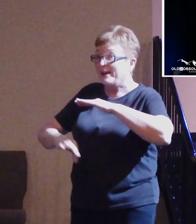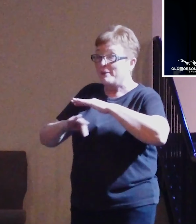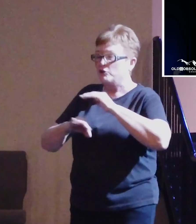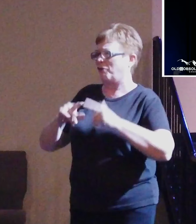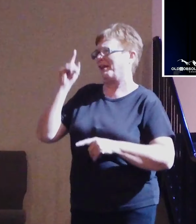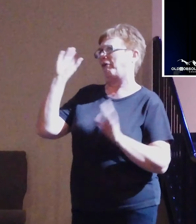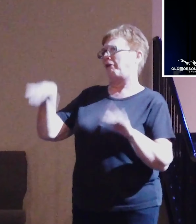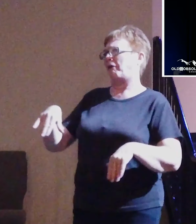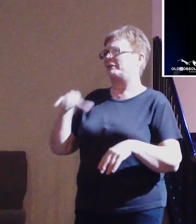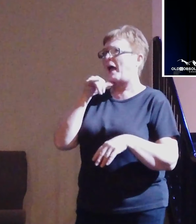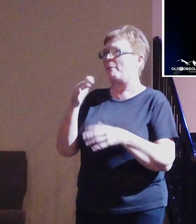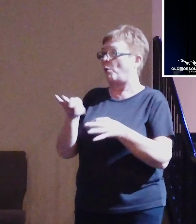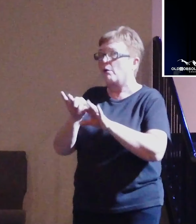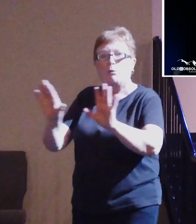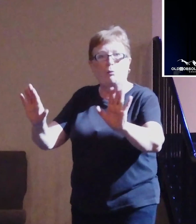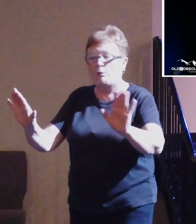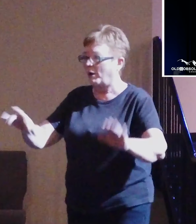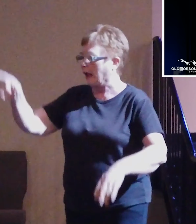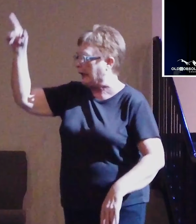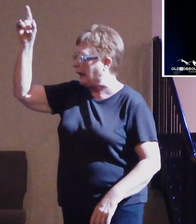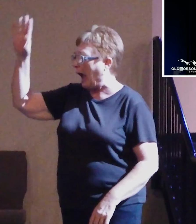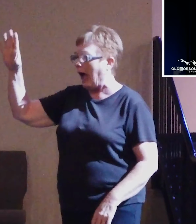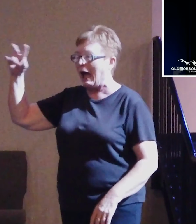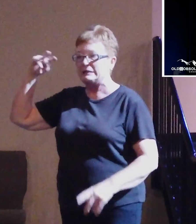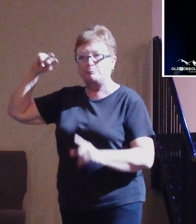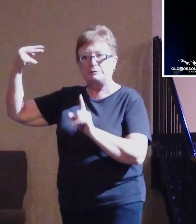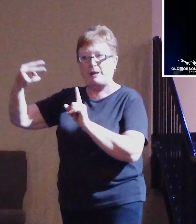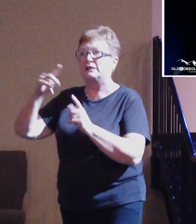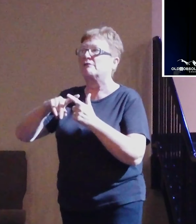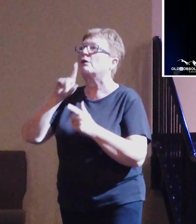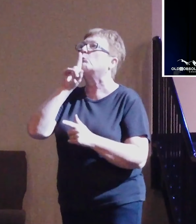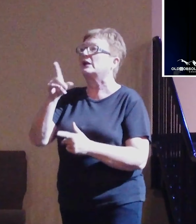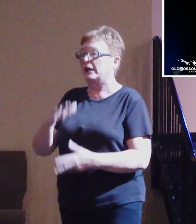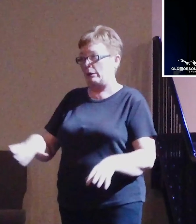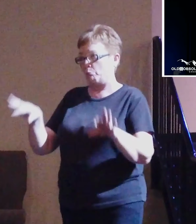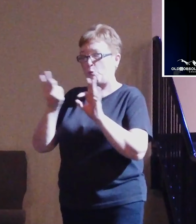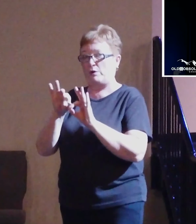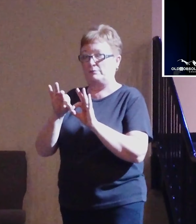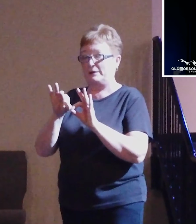important, but in God's mind, it's so important that it wound up in the Decalogue.